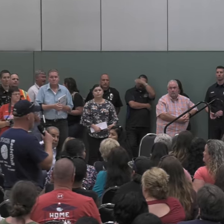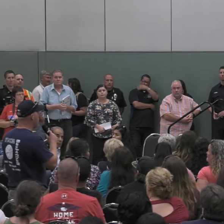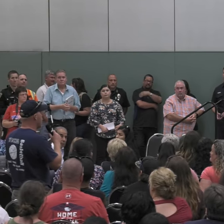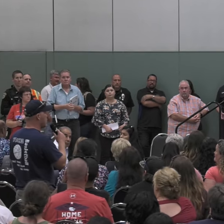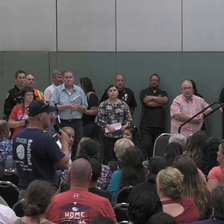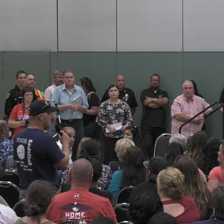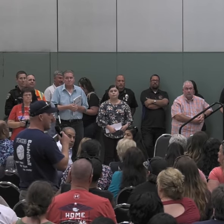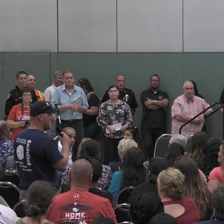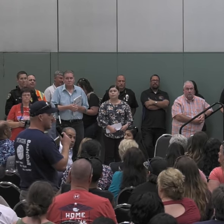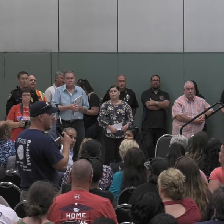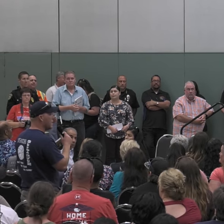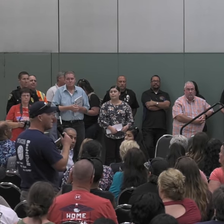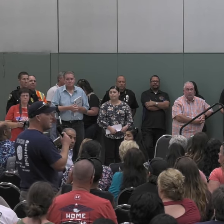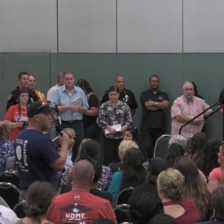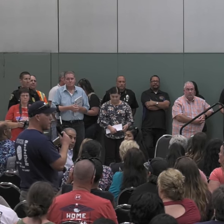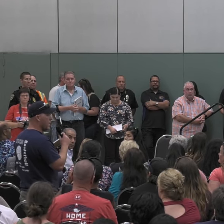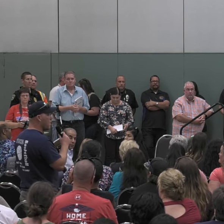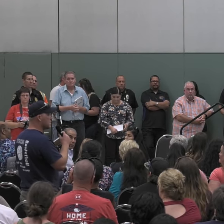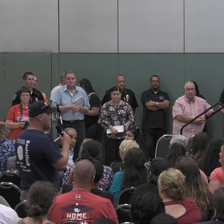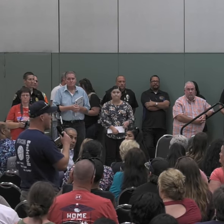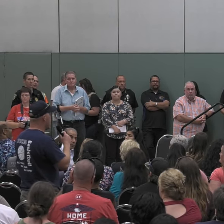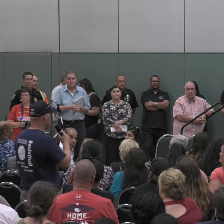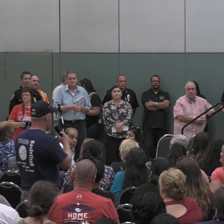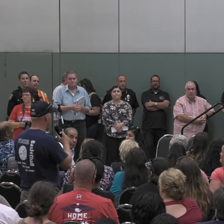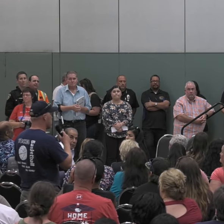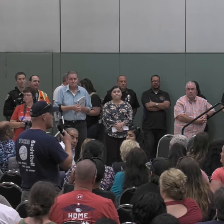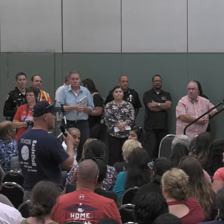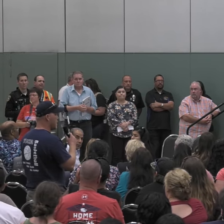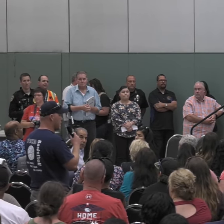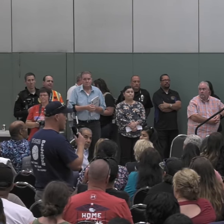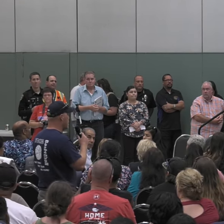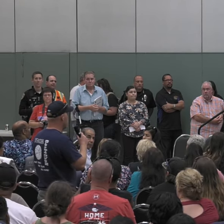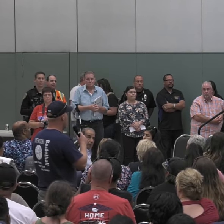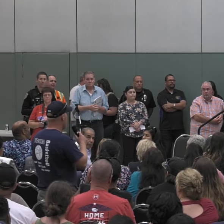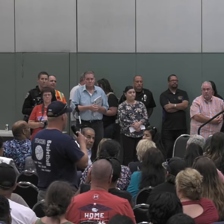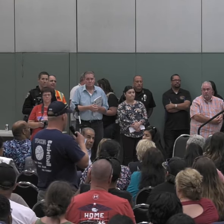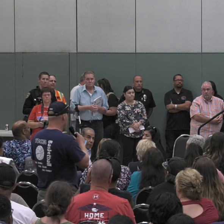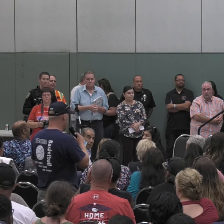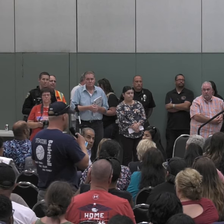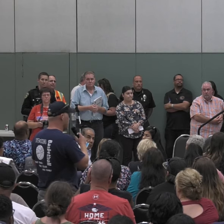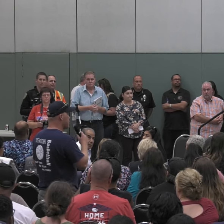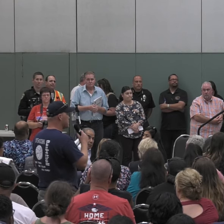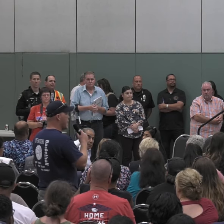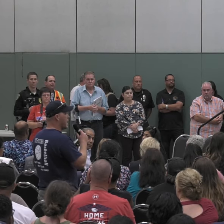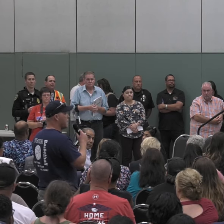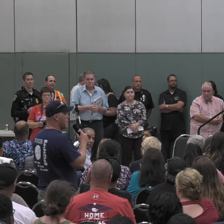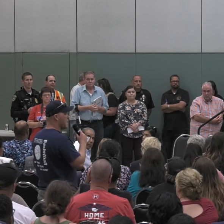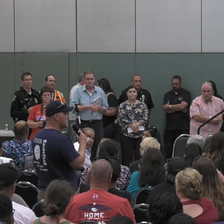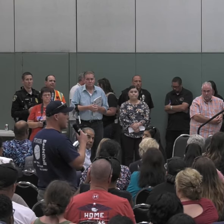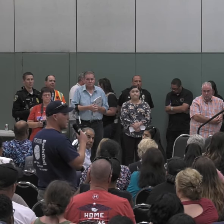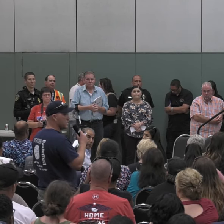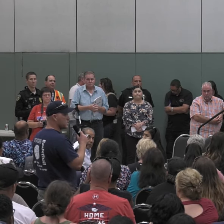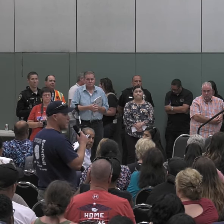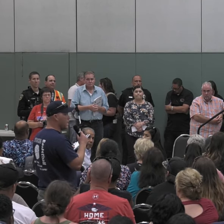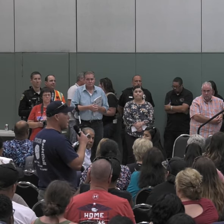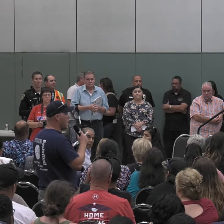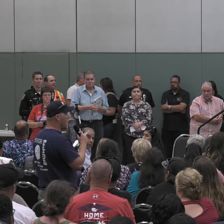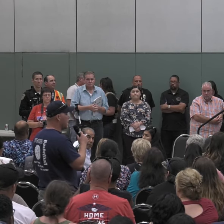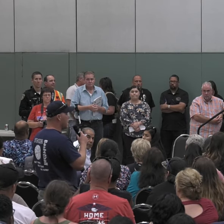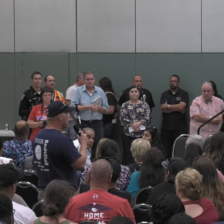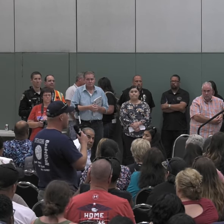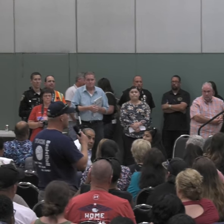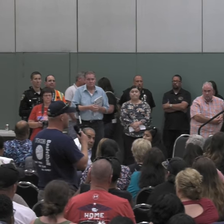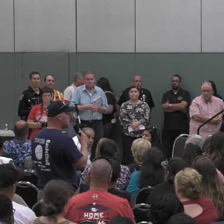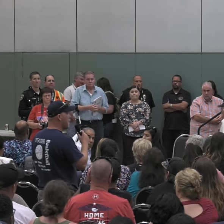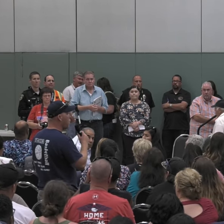that have helped out tremendously, bringing over supplies, water, stuff like that. If there's anybody else, I know that there's been a